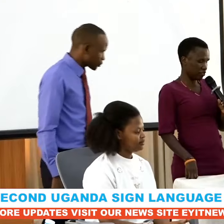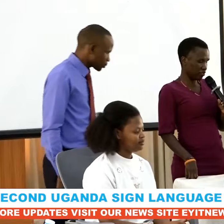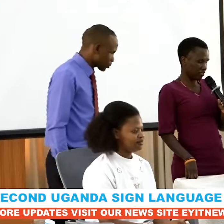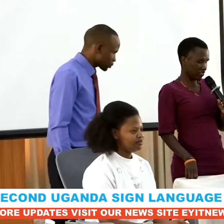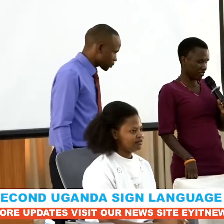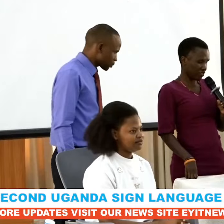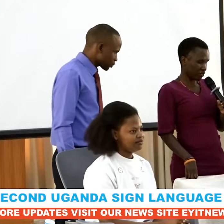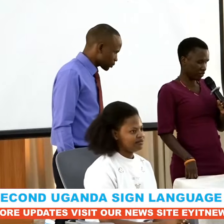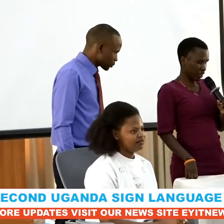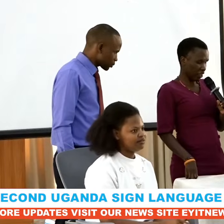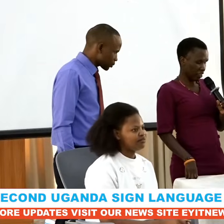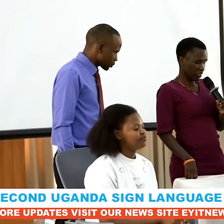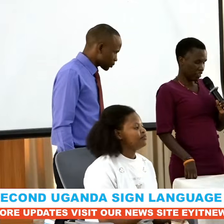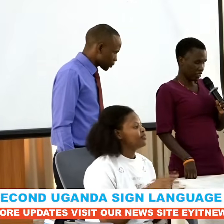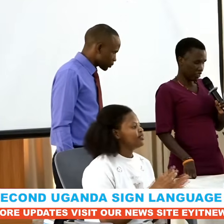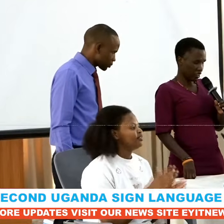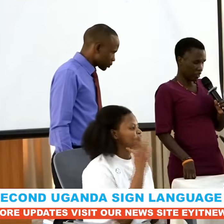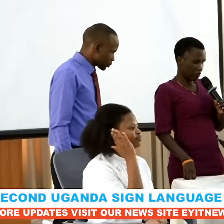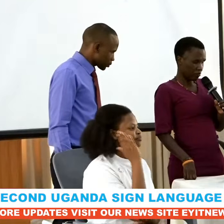afternoon.